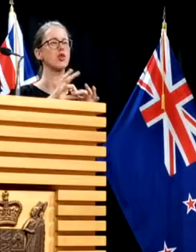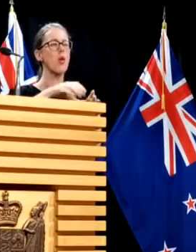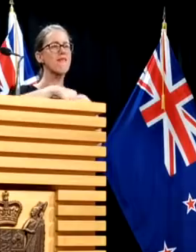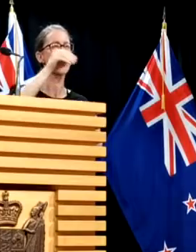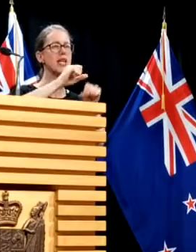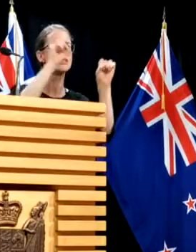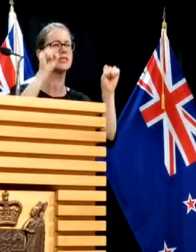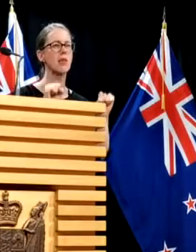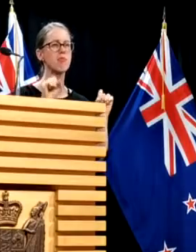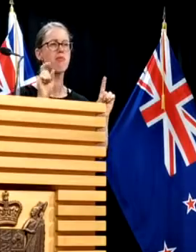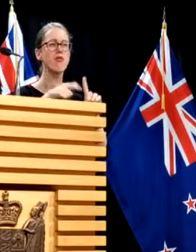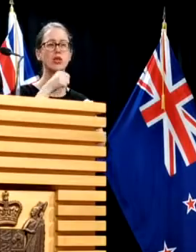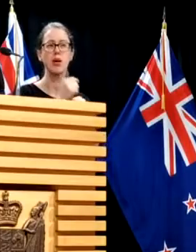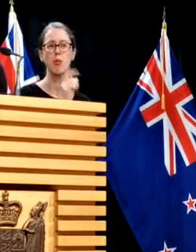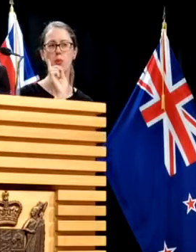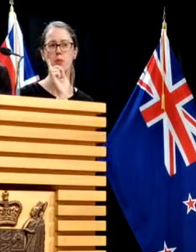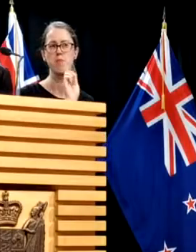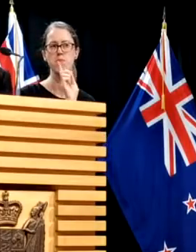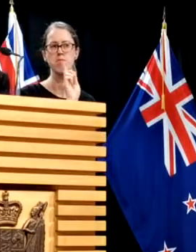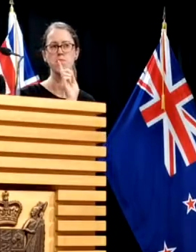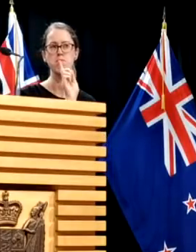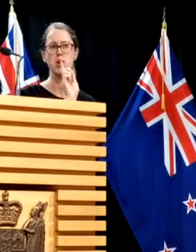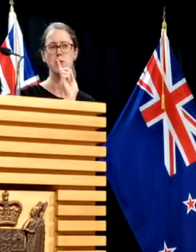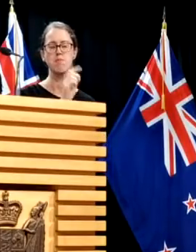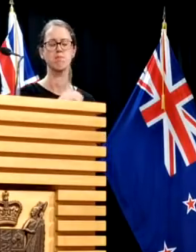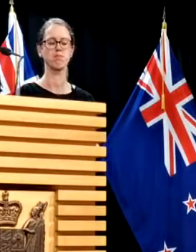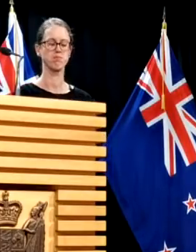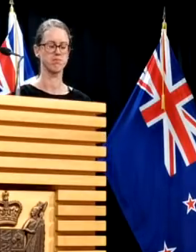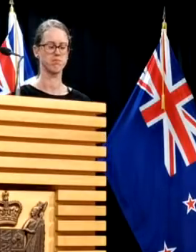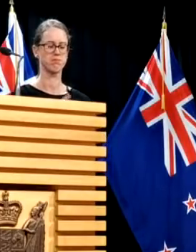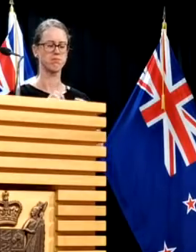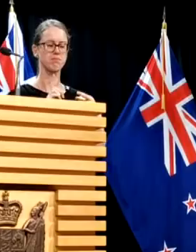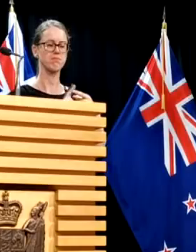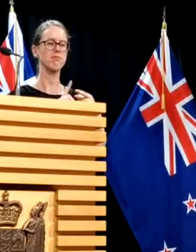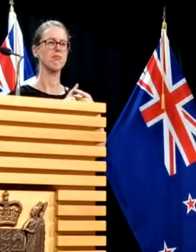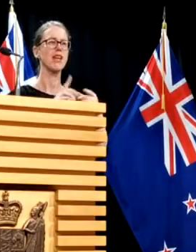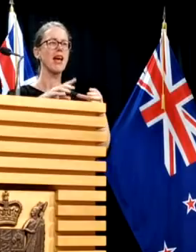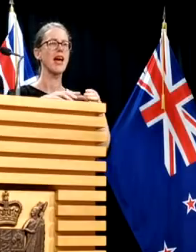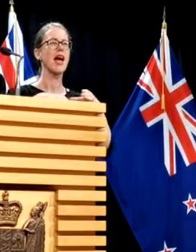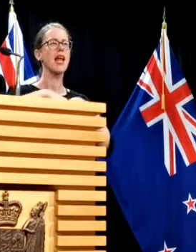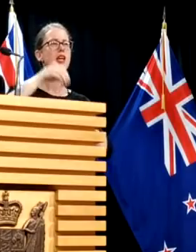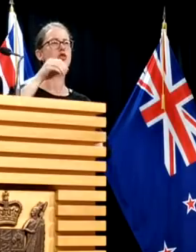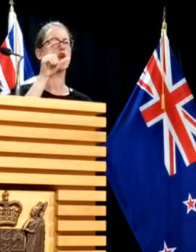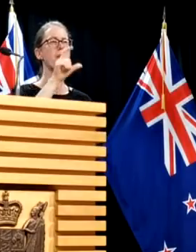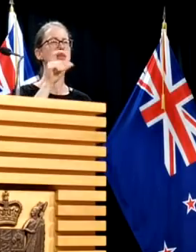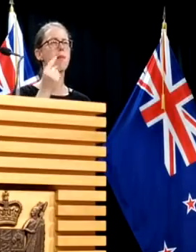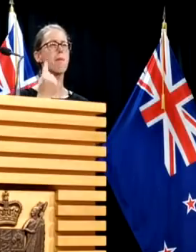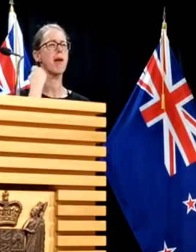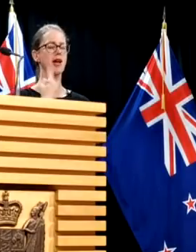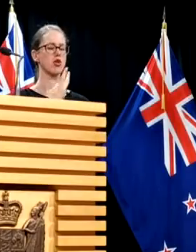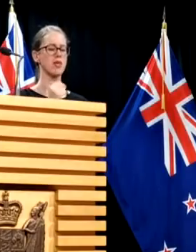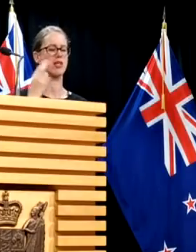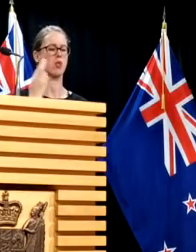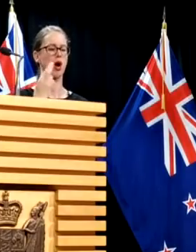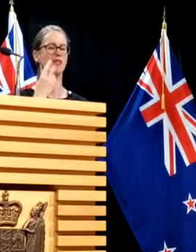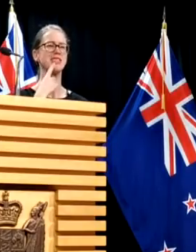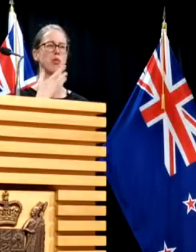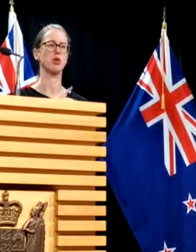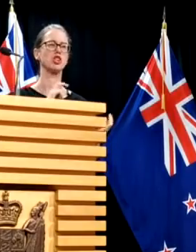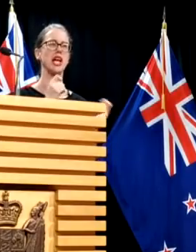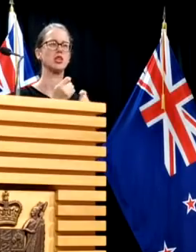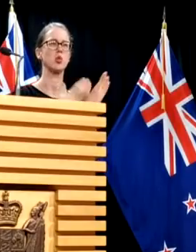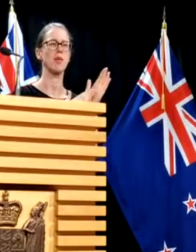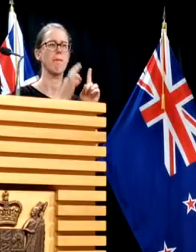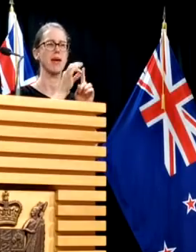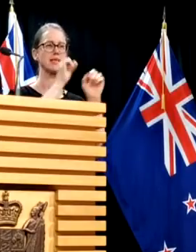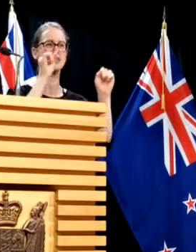also. Specifically, that is likely to include the Electoral Commission's 2012 recommended changes to MMP,